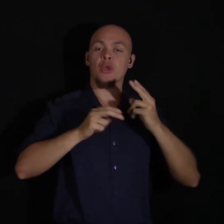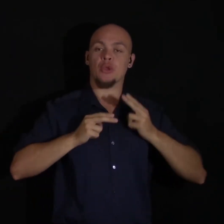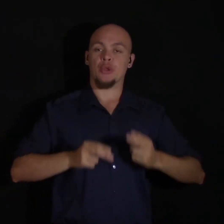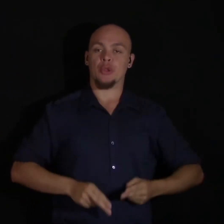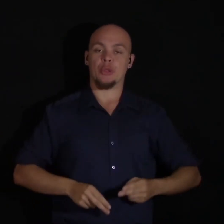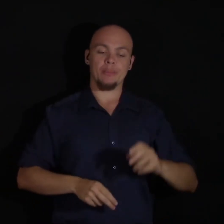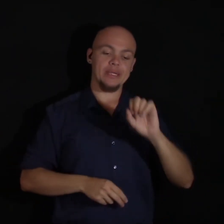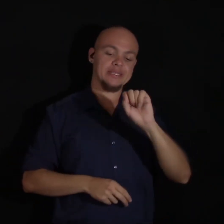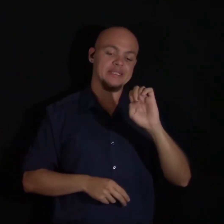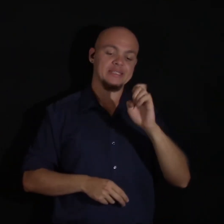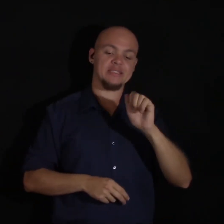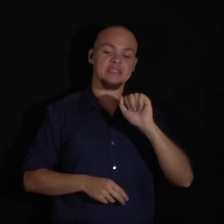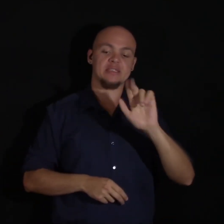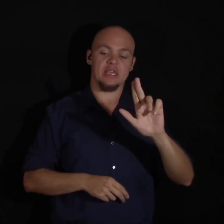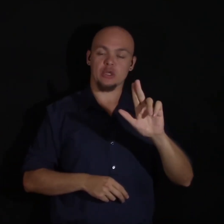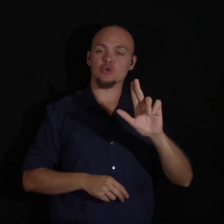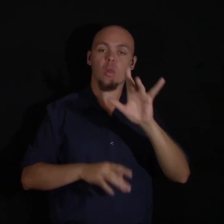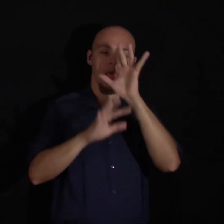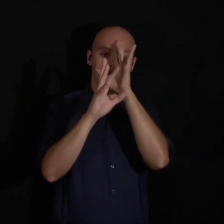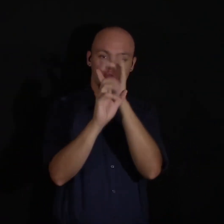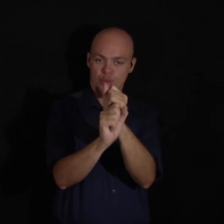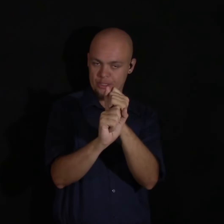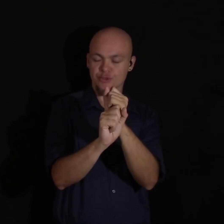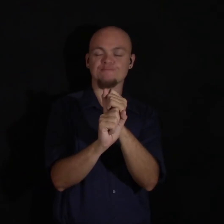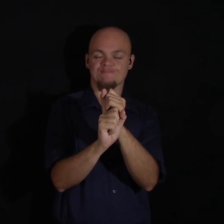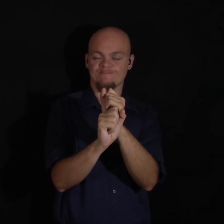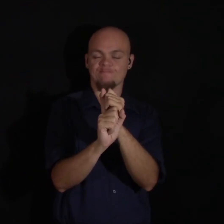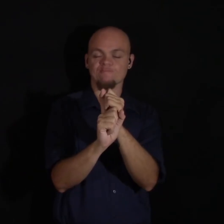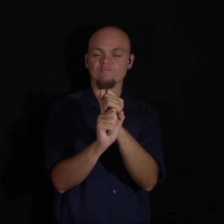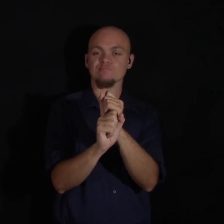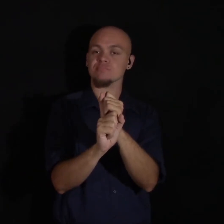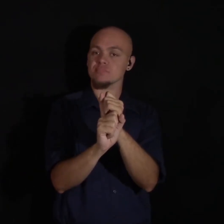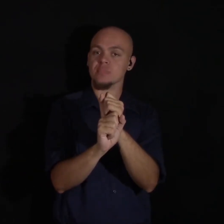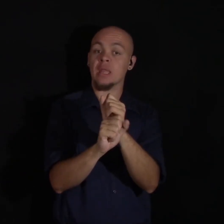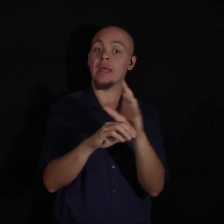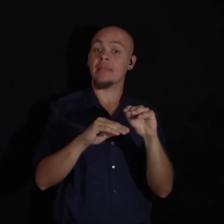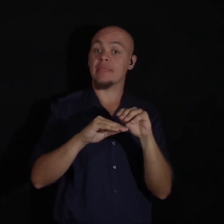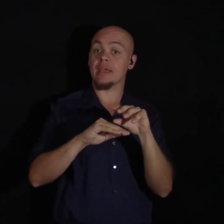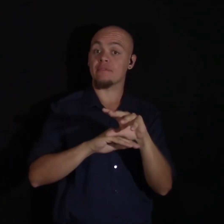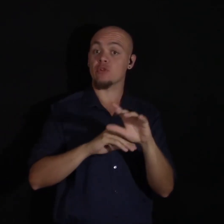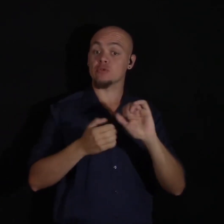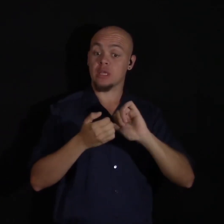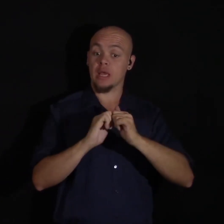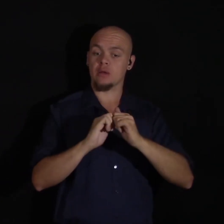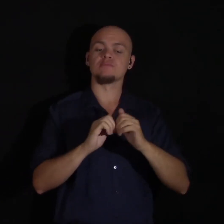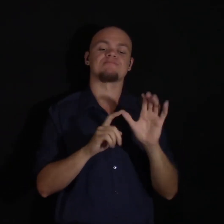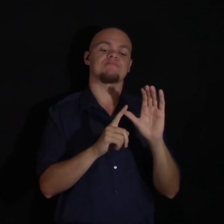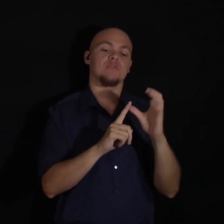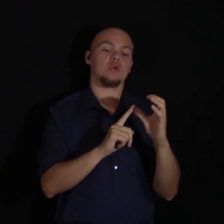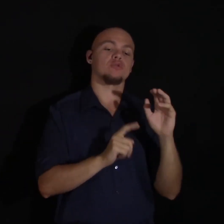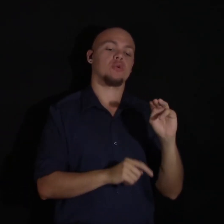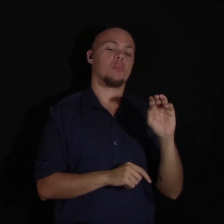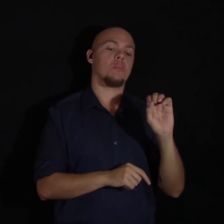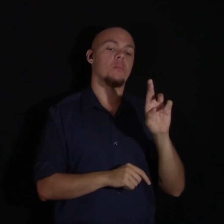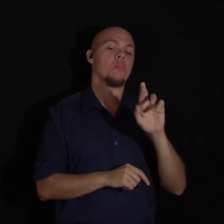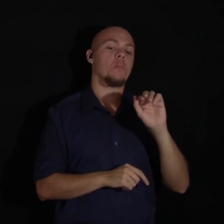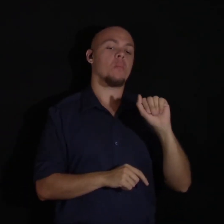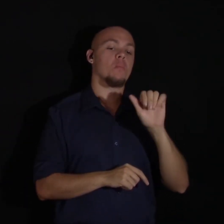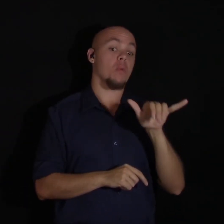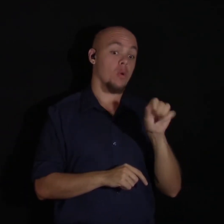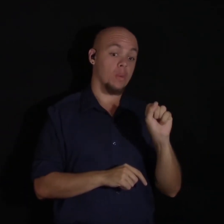and attraction, and that they're very substantially influenced by cultural mores and